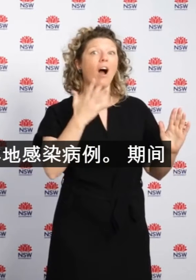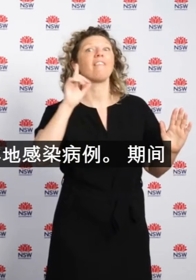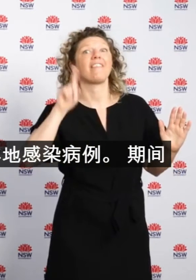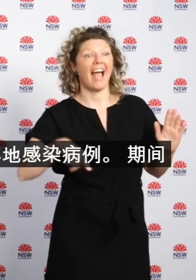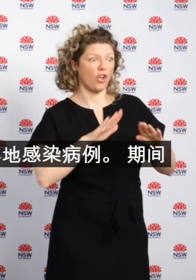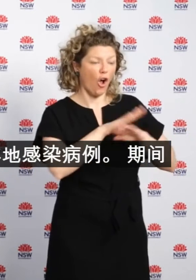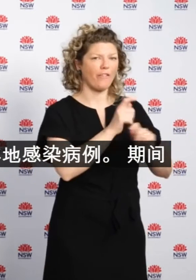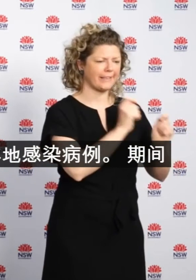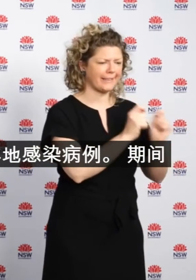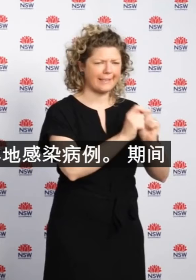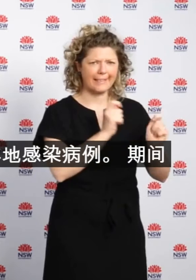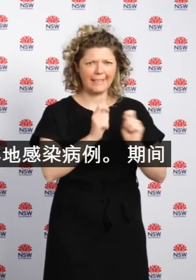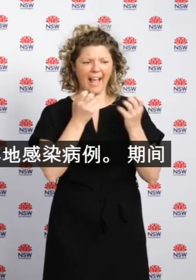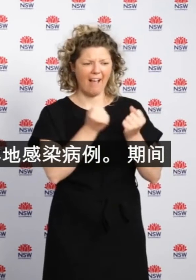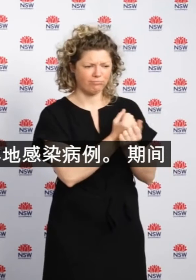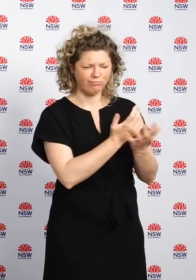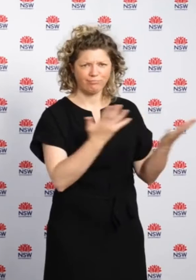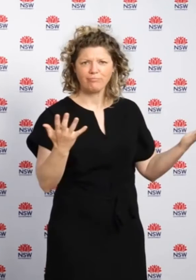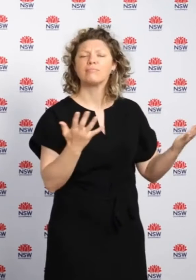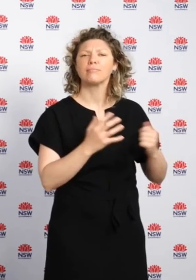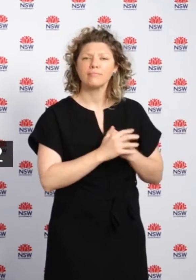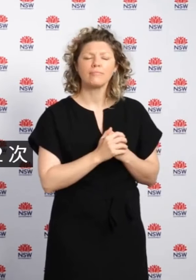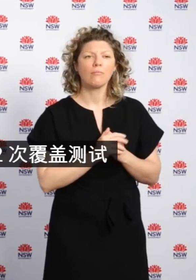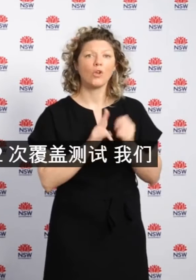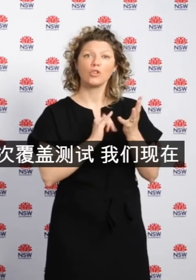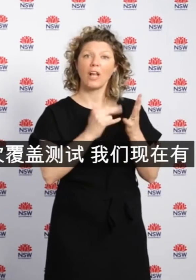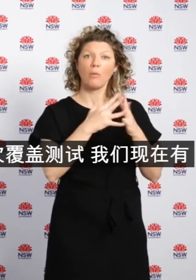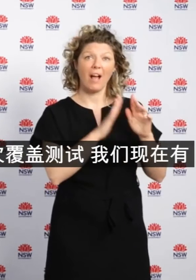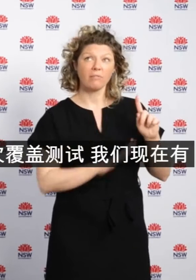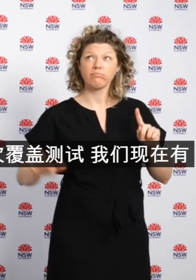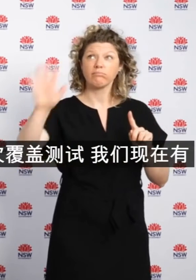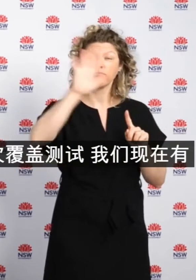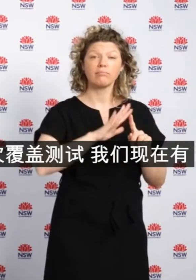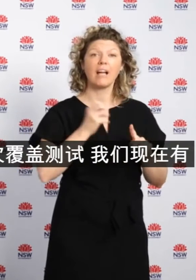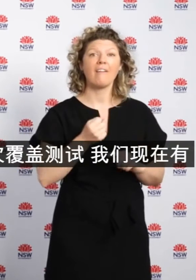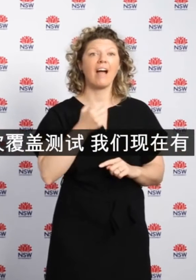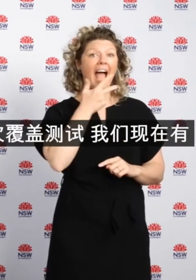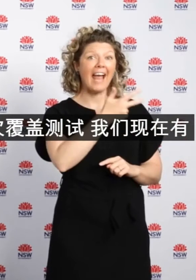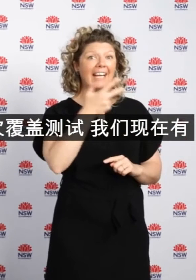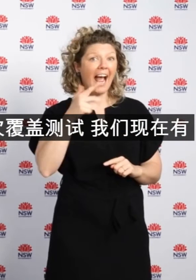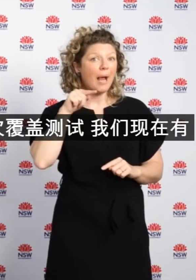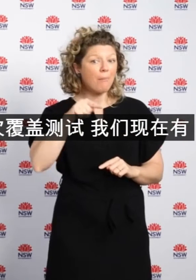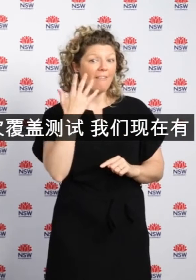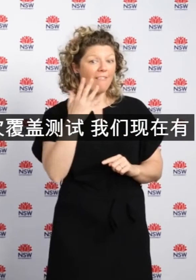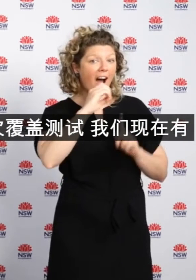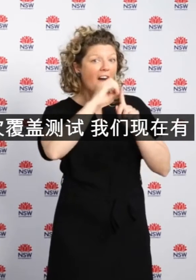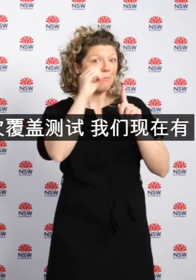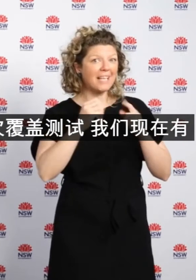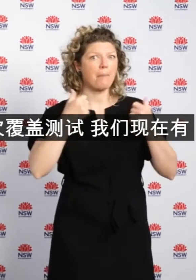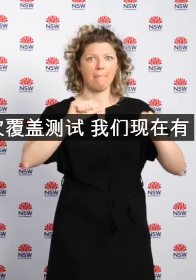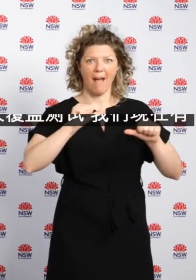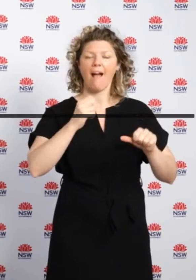85,642 COVID tests were reported. Across New South Wales, we now have 88.5% of people aged 16 and